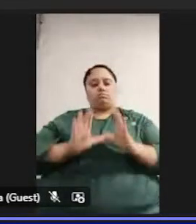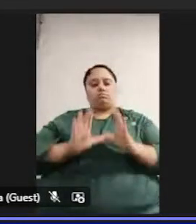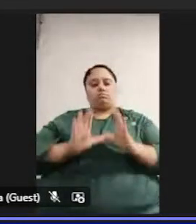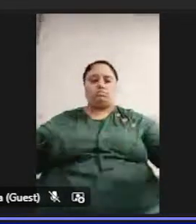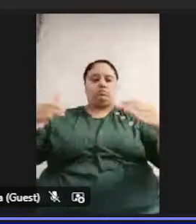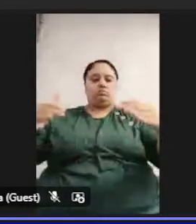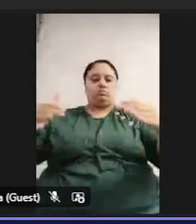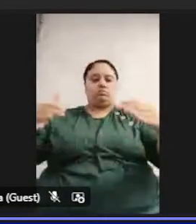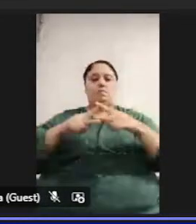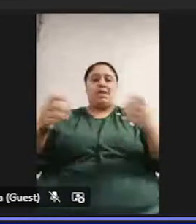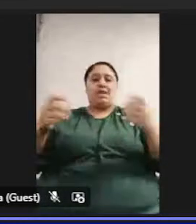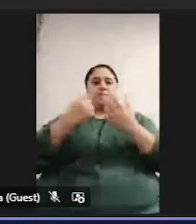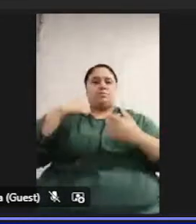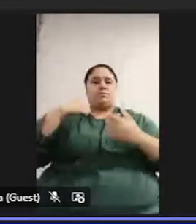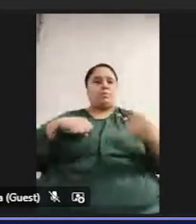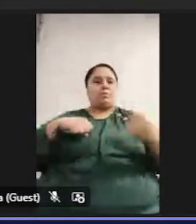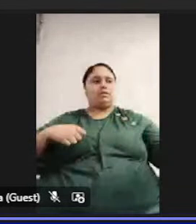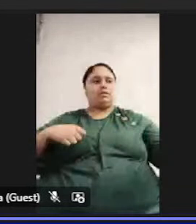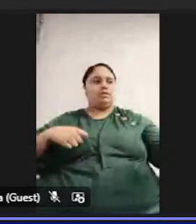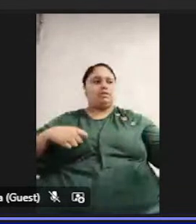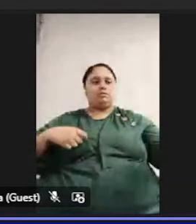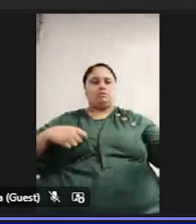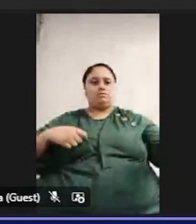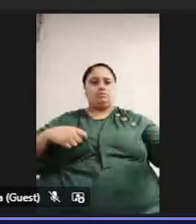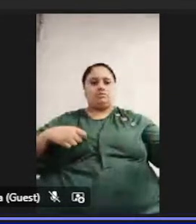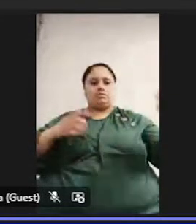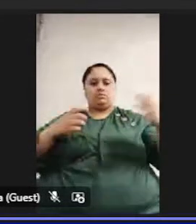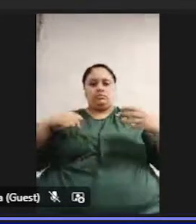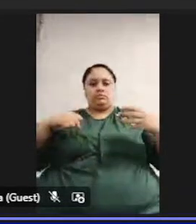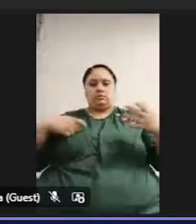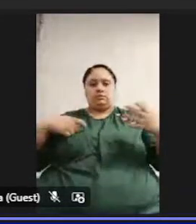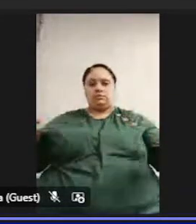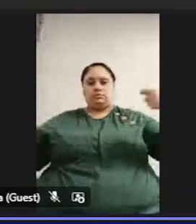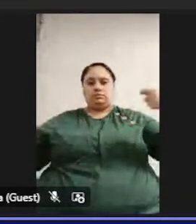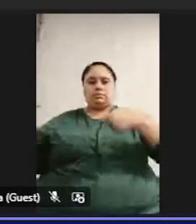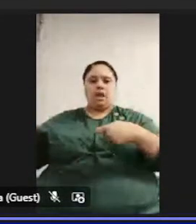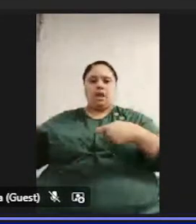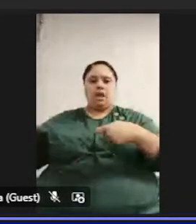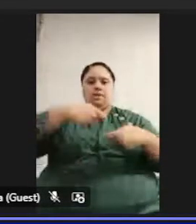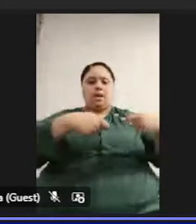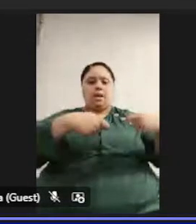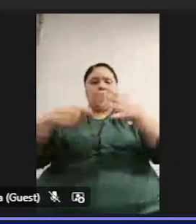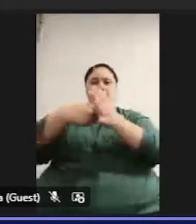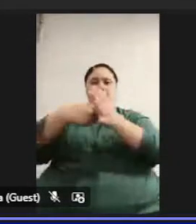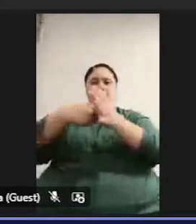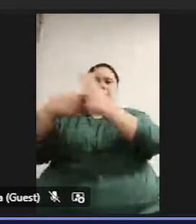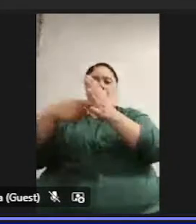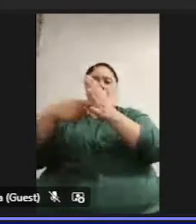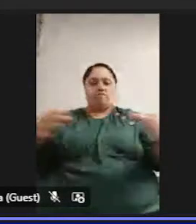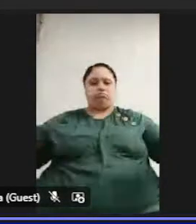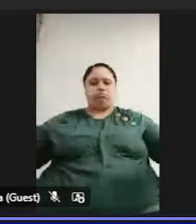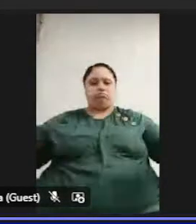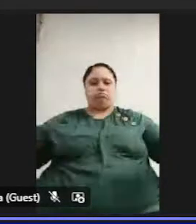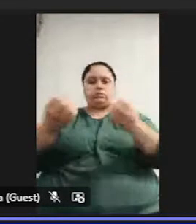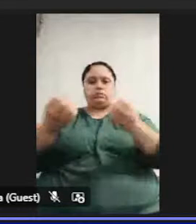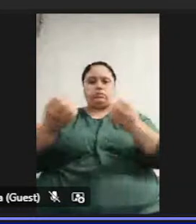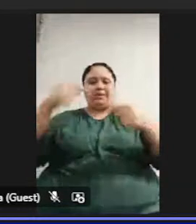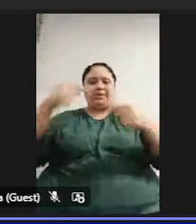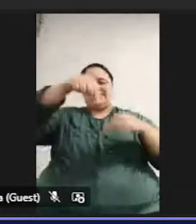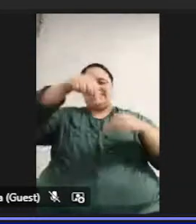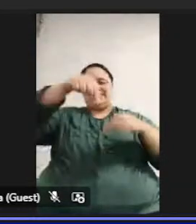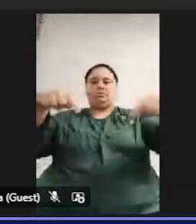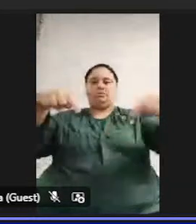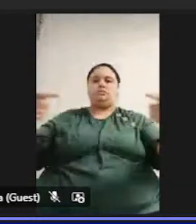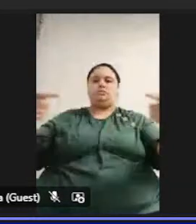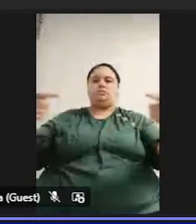municipalities being able to buy energy from multiple energy generators. So it's really trying to look at a lower risk